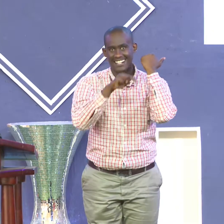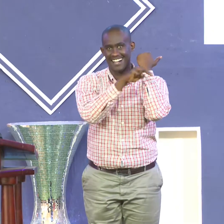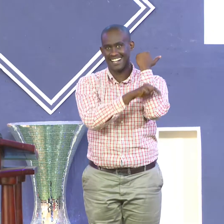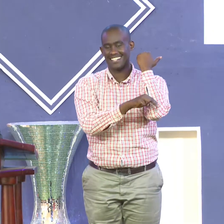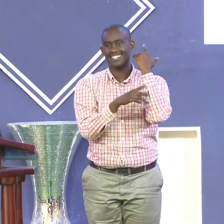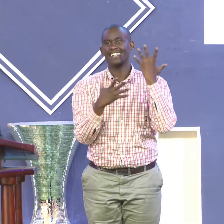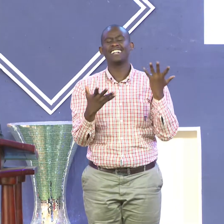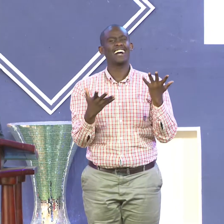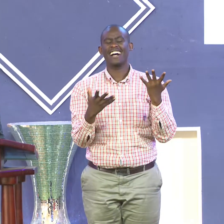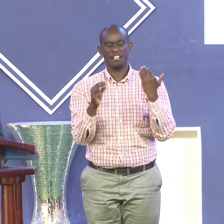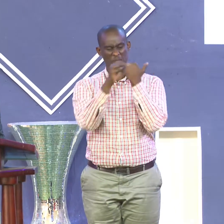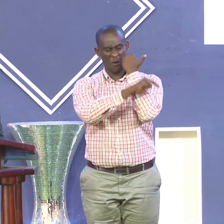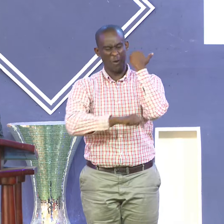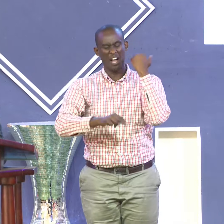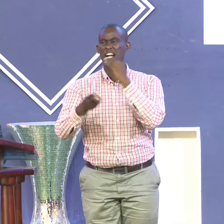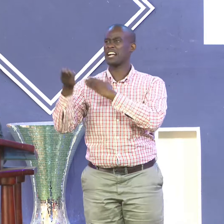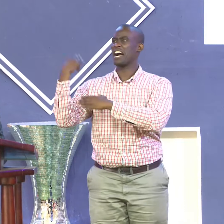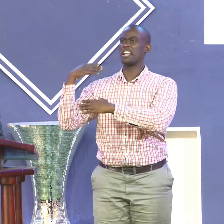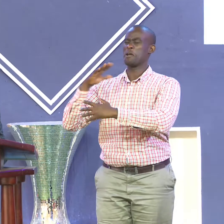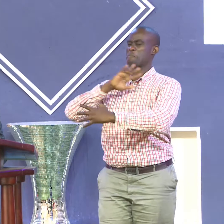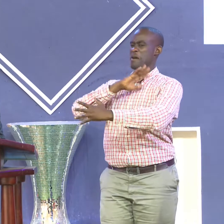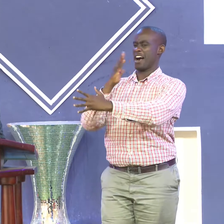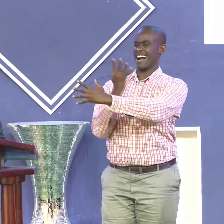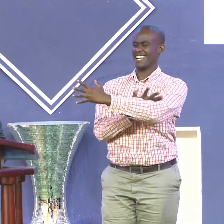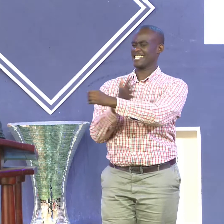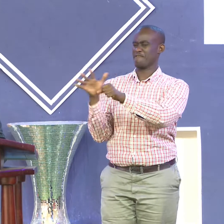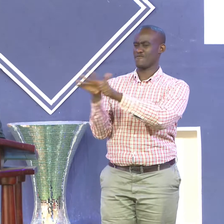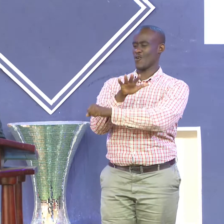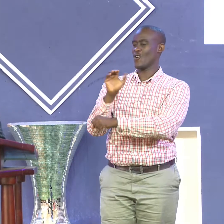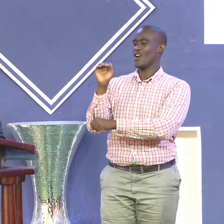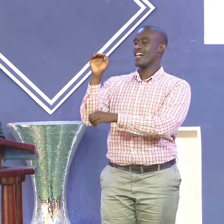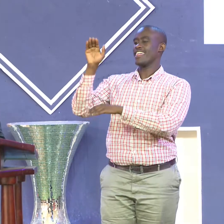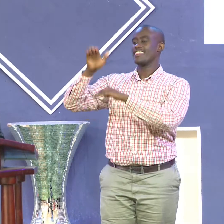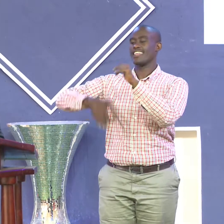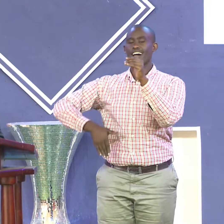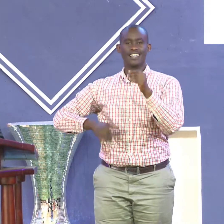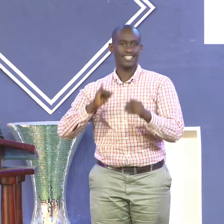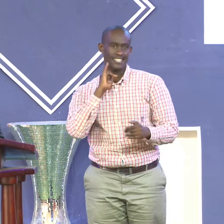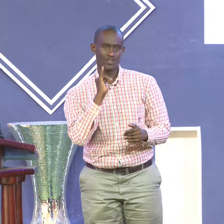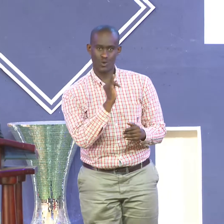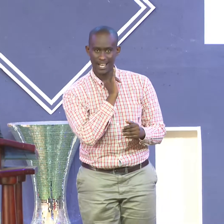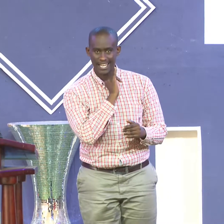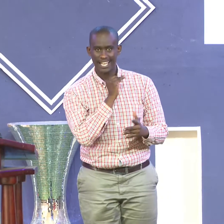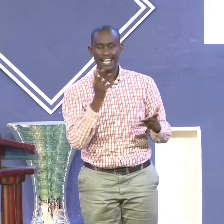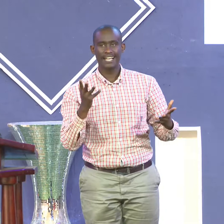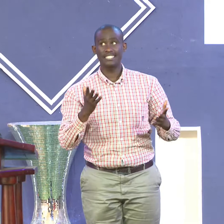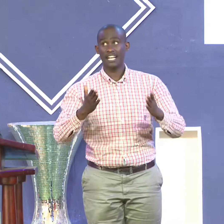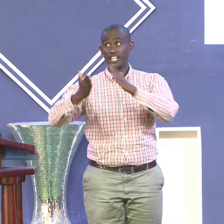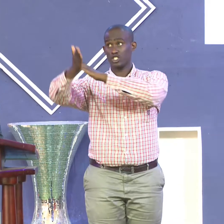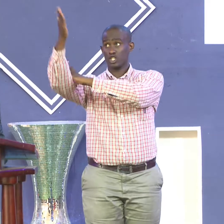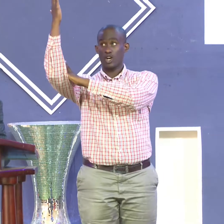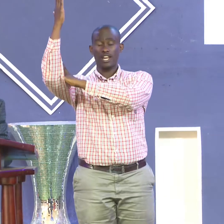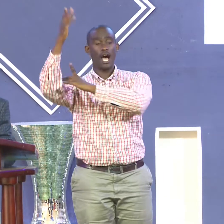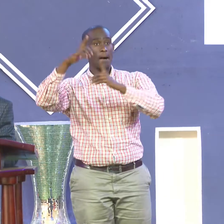Gali gasinga Israeli amanyi. They were more powerful than Israel. Era katonda abagamba ye agenda bayingiza